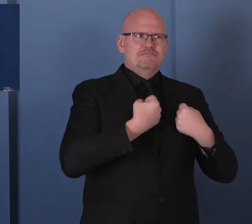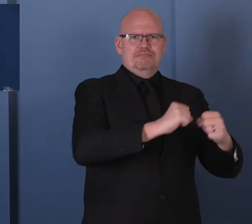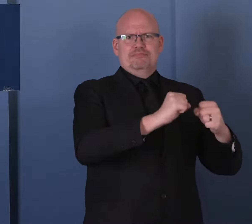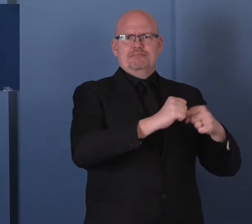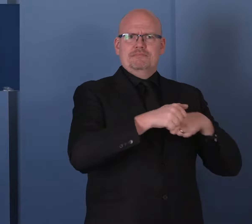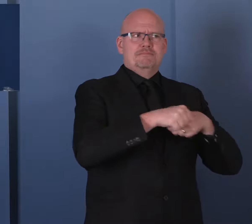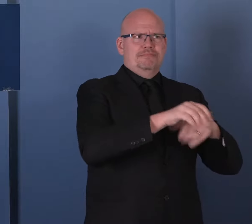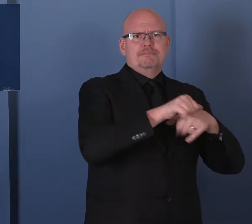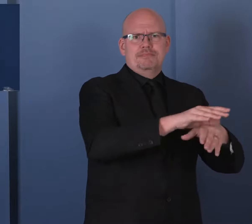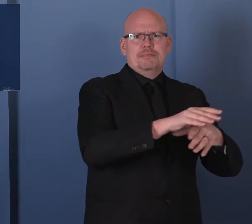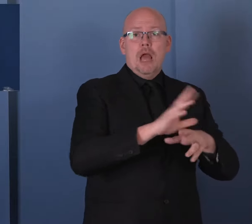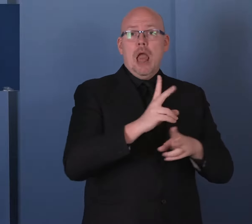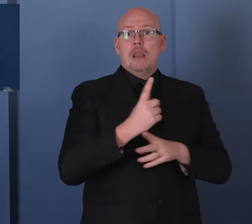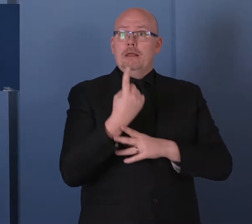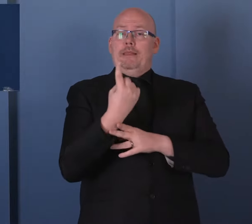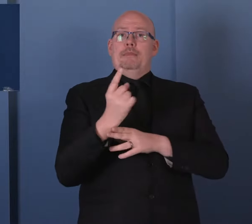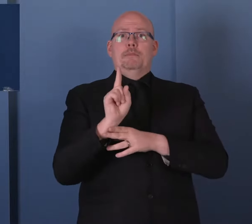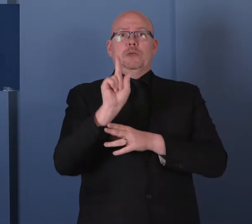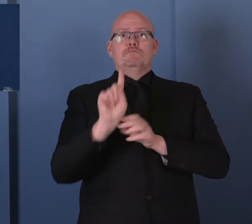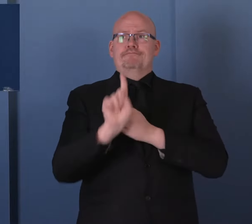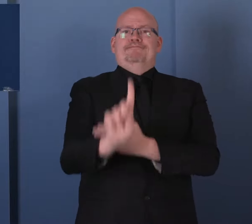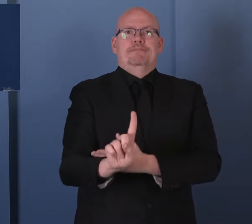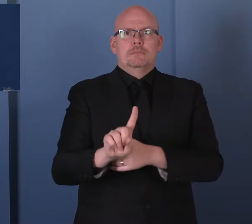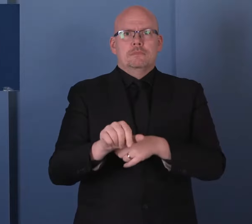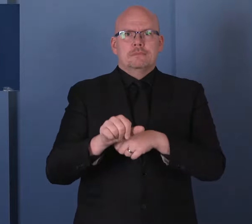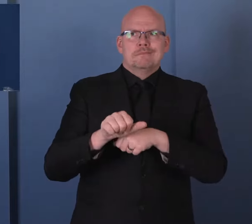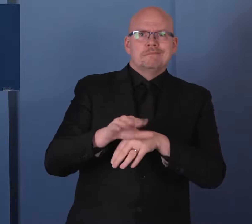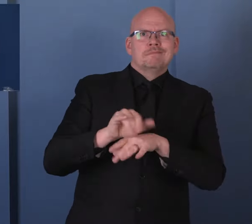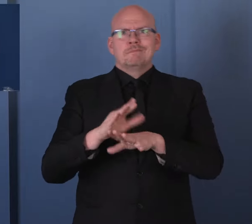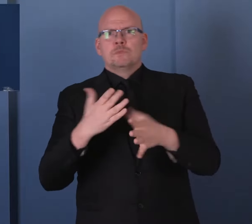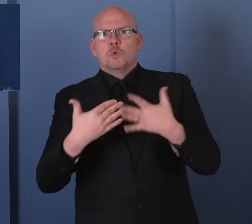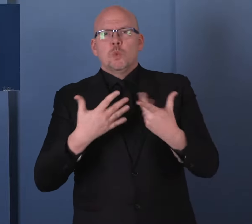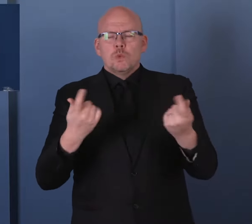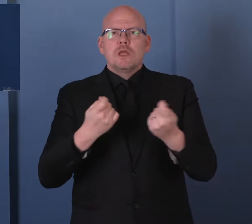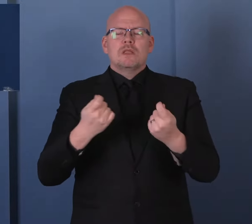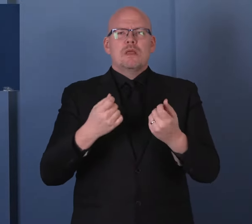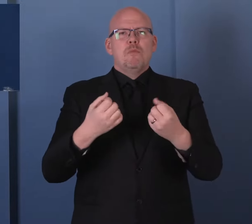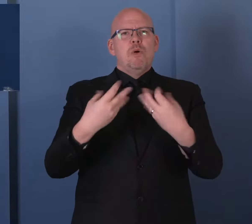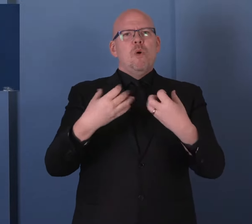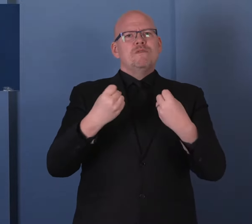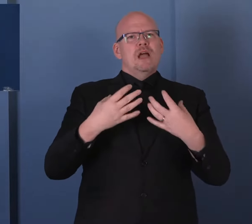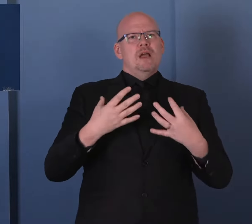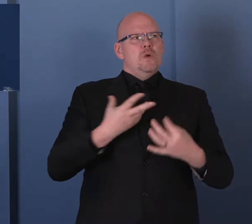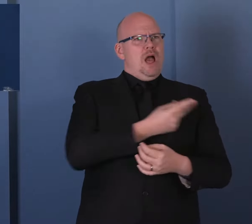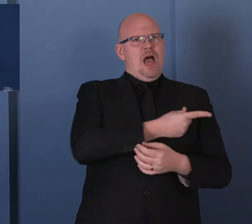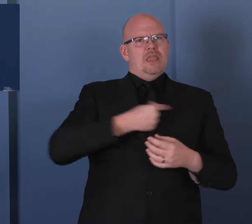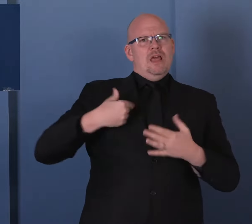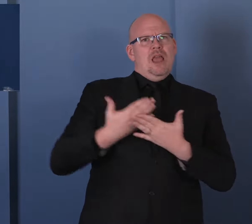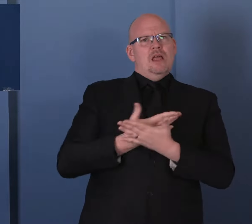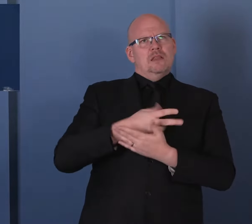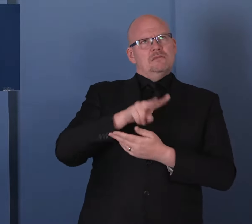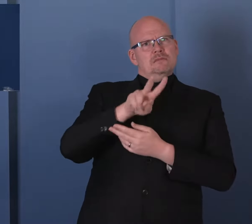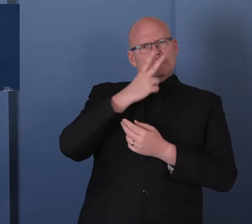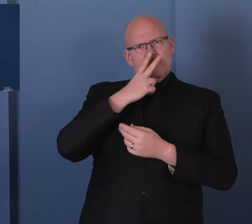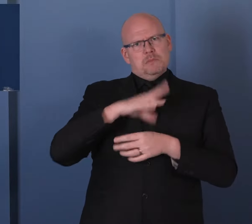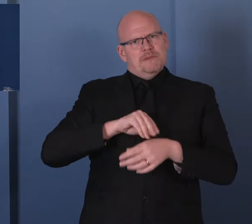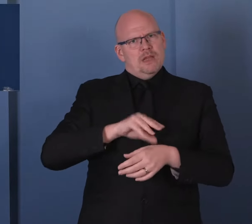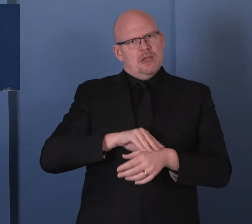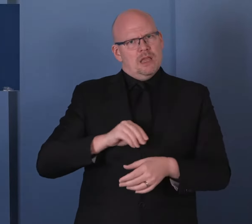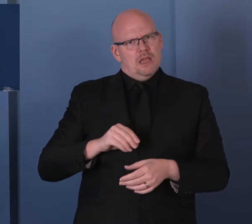individuals have consequences for how Sweden is perceived abroad. It also